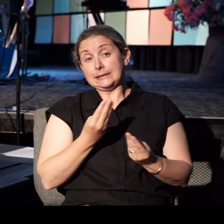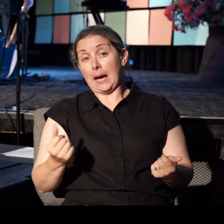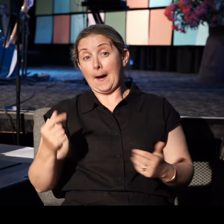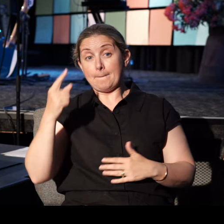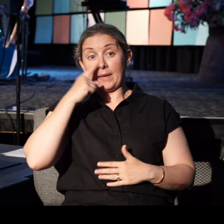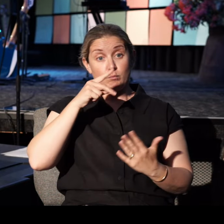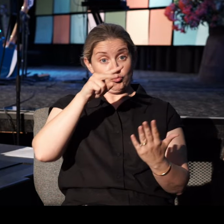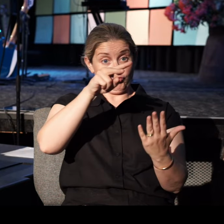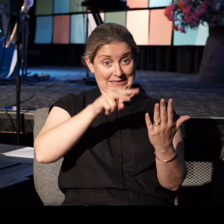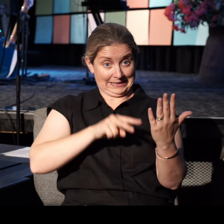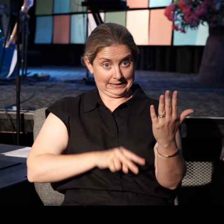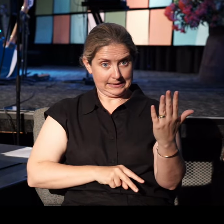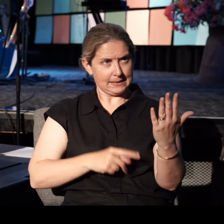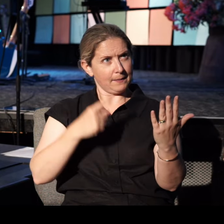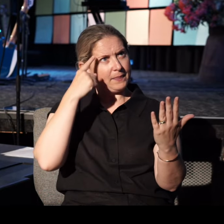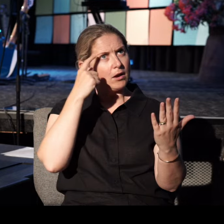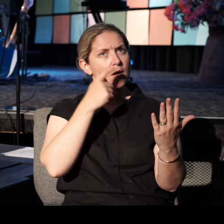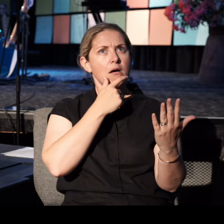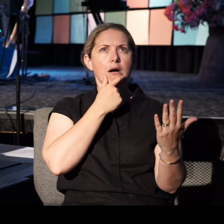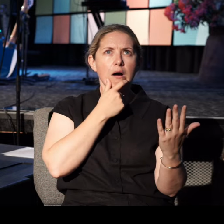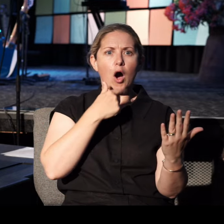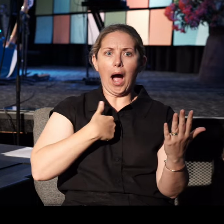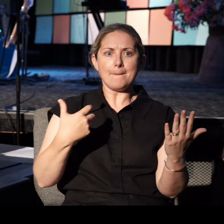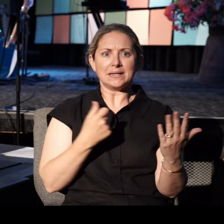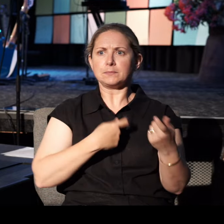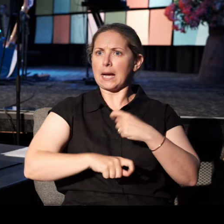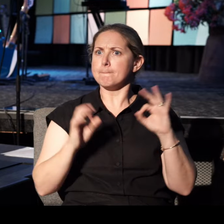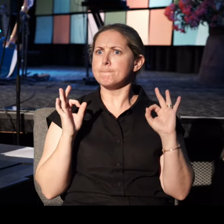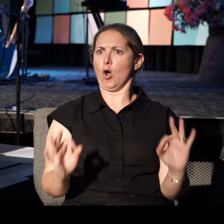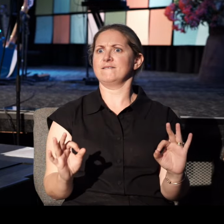he's teaching sinless perfectionism.